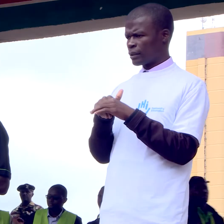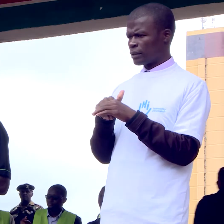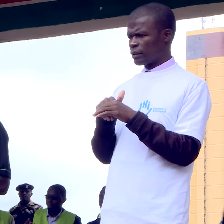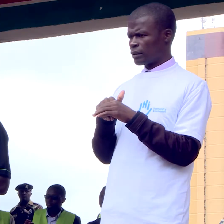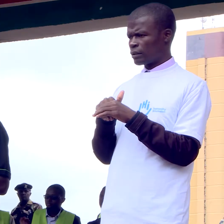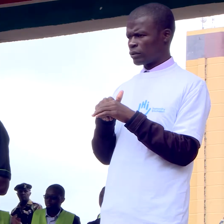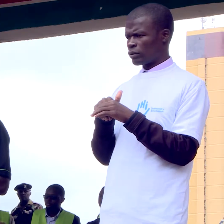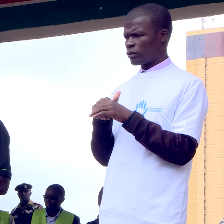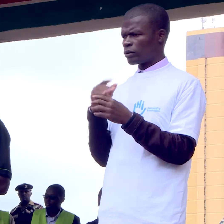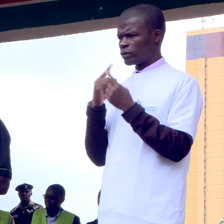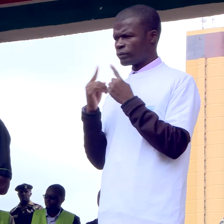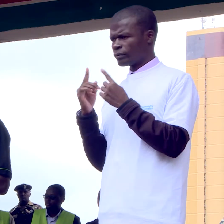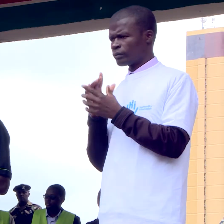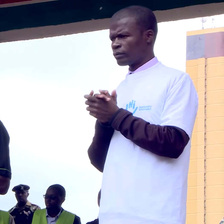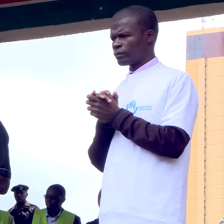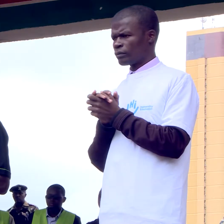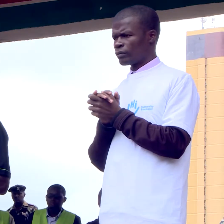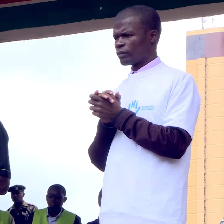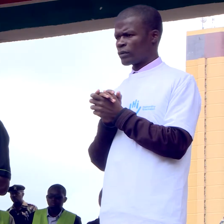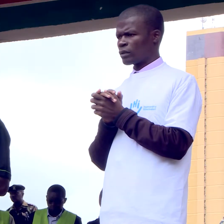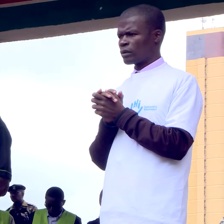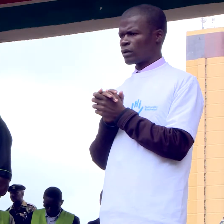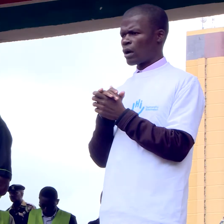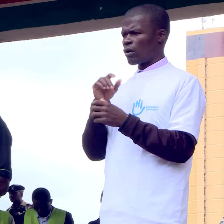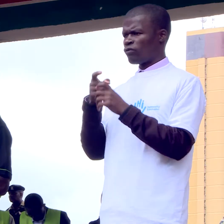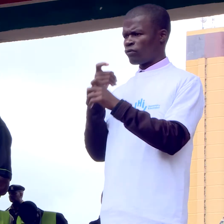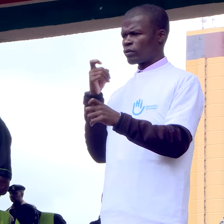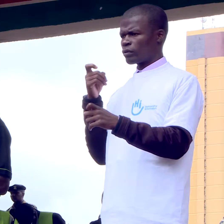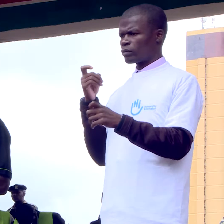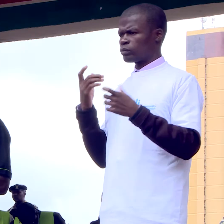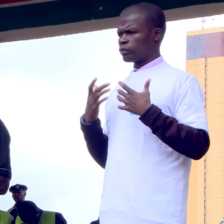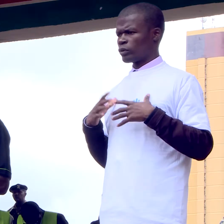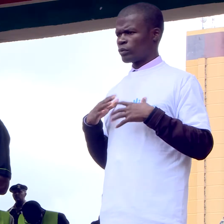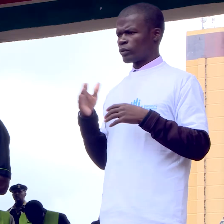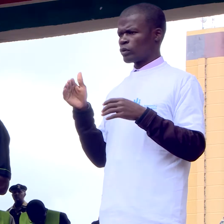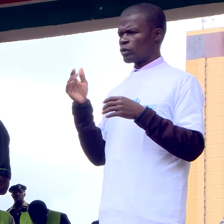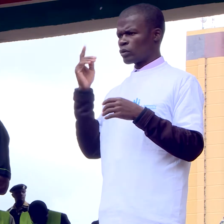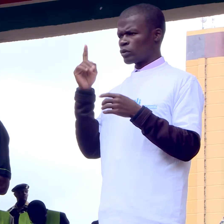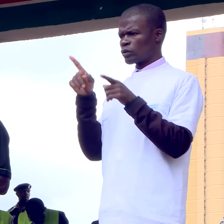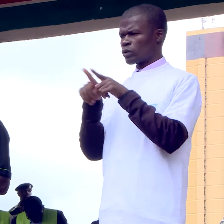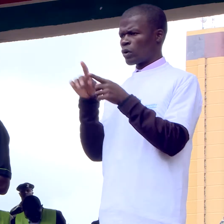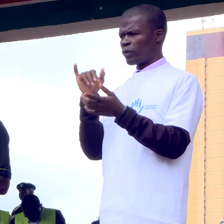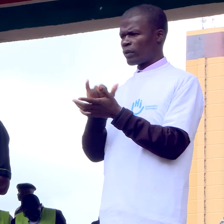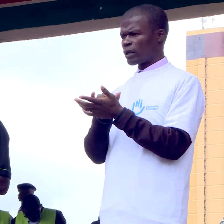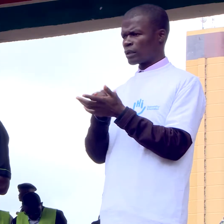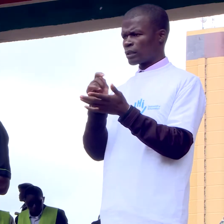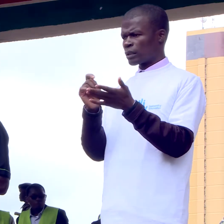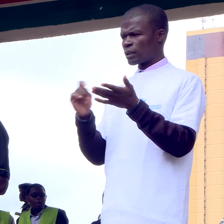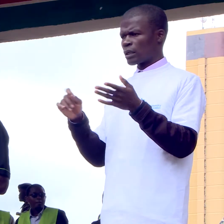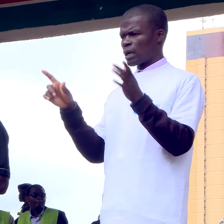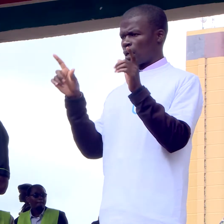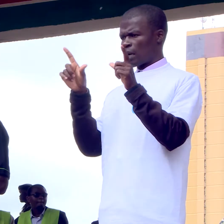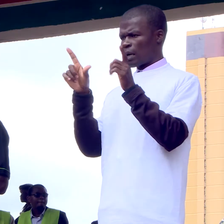recommendations, suggestions, and proposals from stakeholders in order to draw lessons and enhance